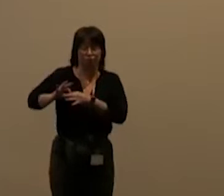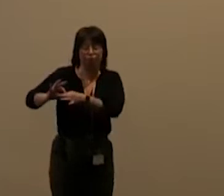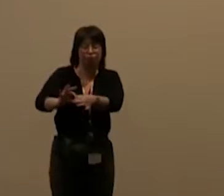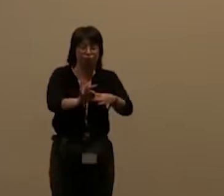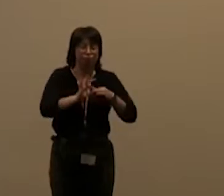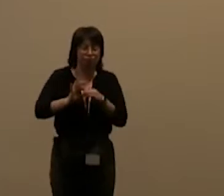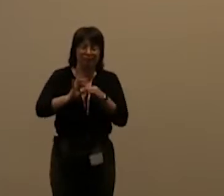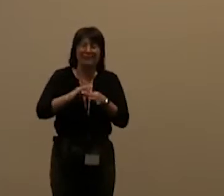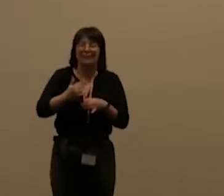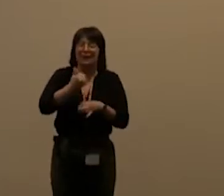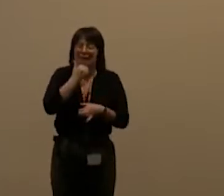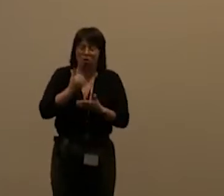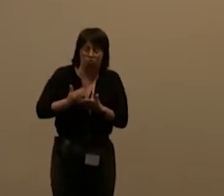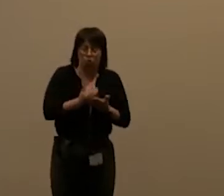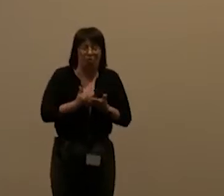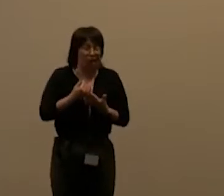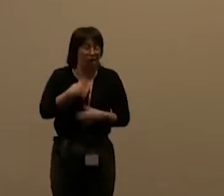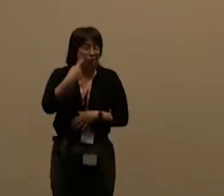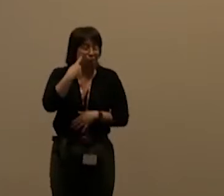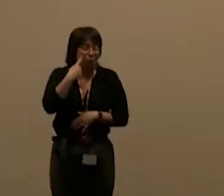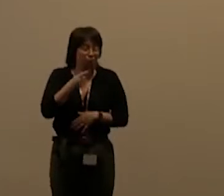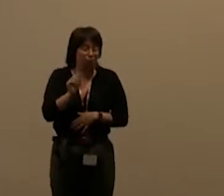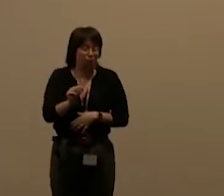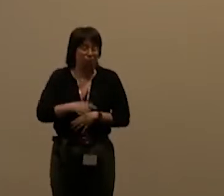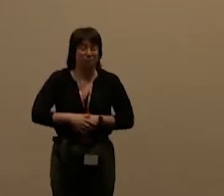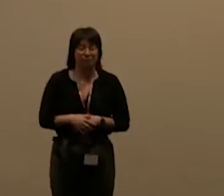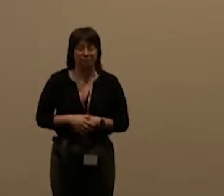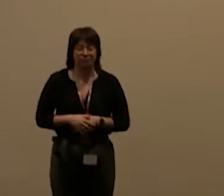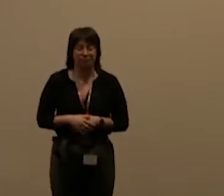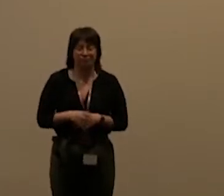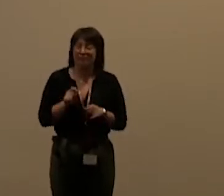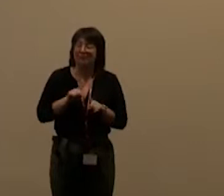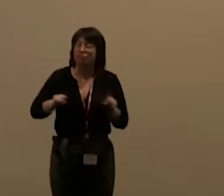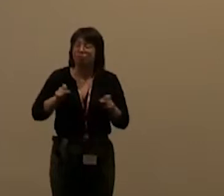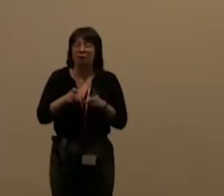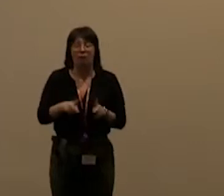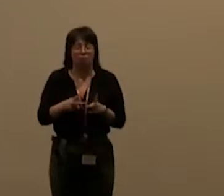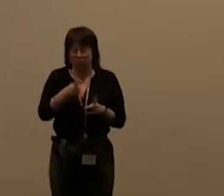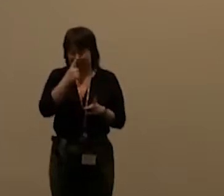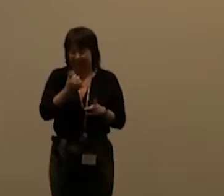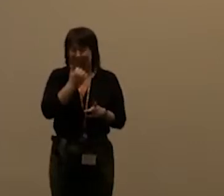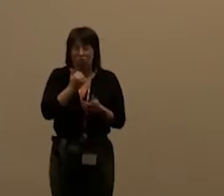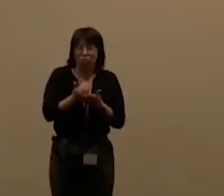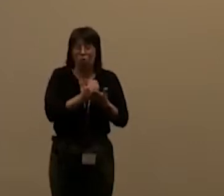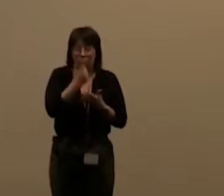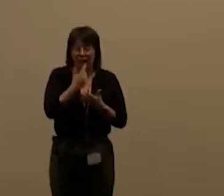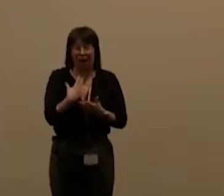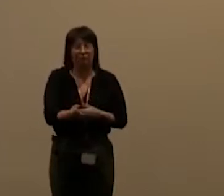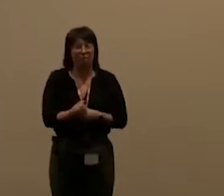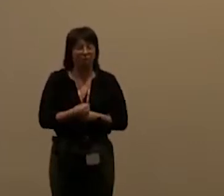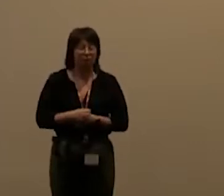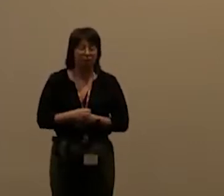data storage, right? And I'll show you a little bit of the specifics in a minute about the type of data storage that we can get and the capacity and all